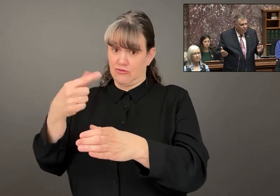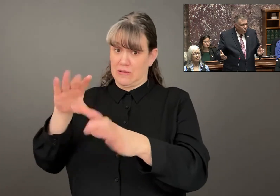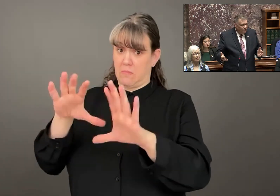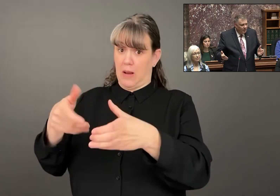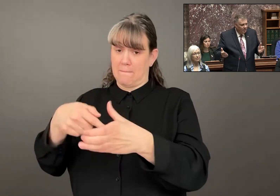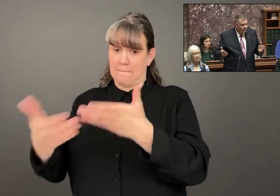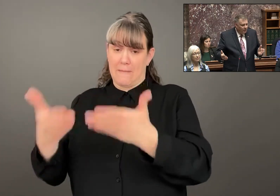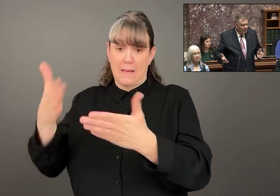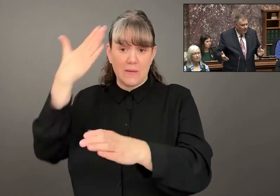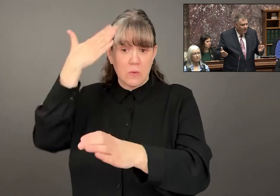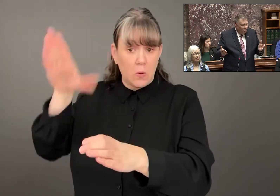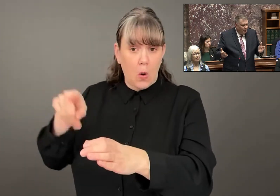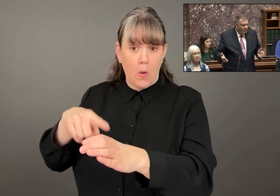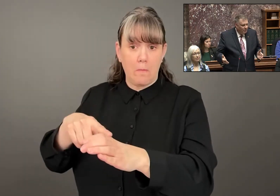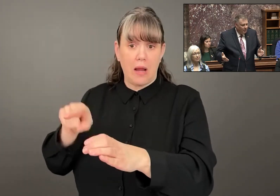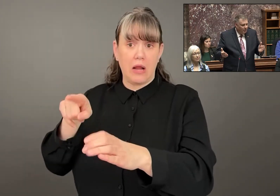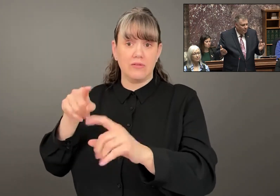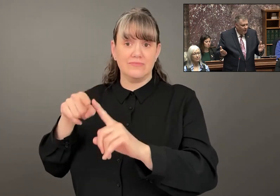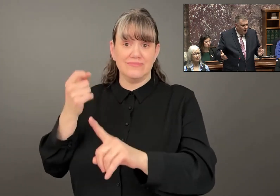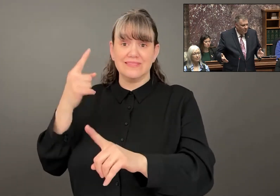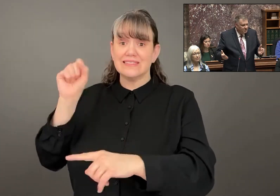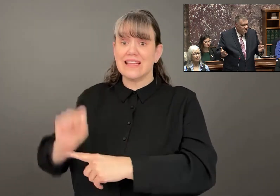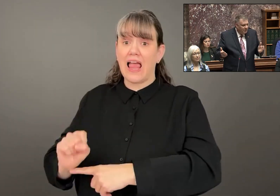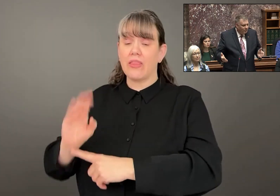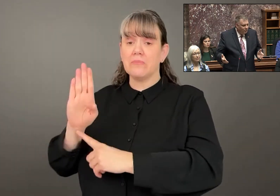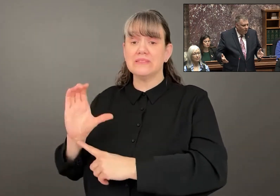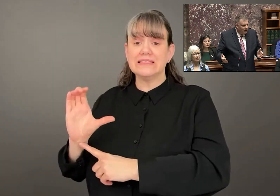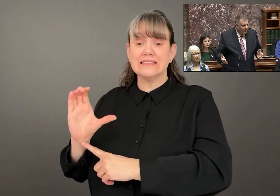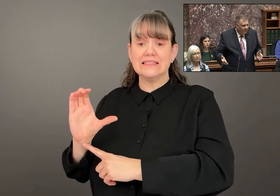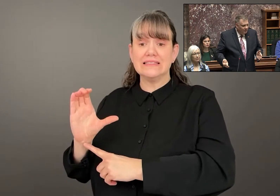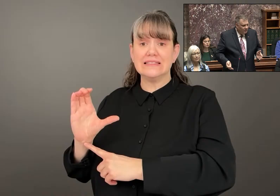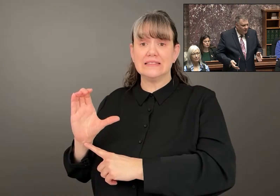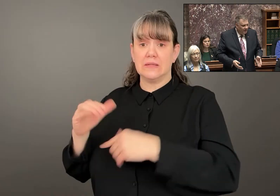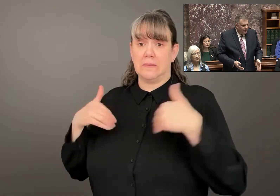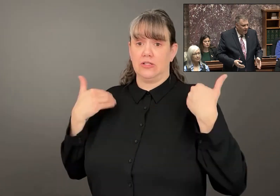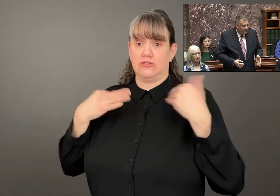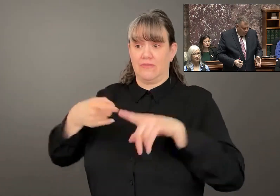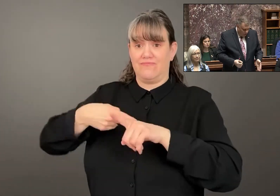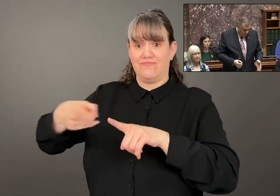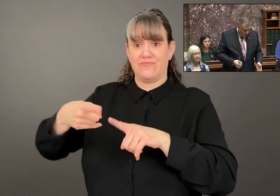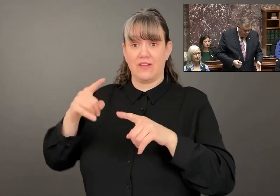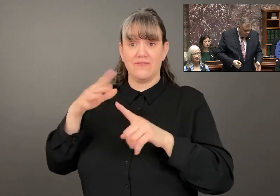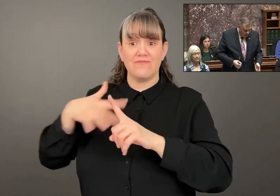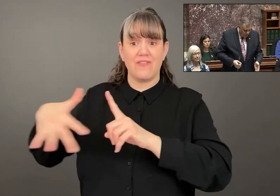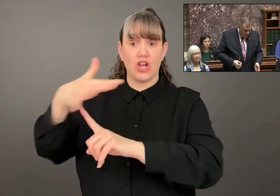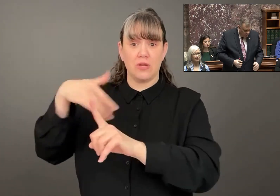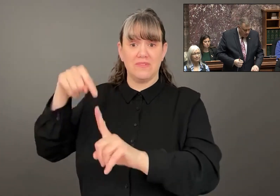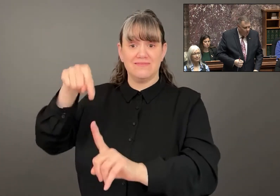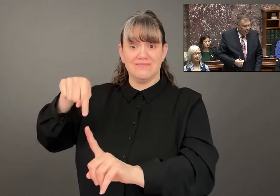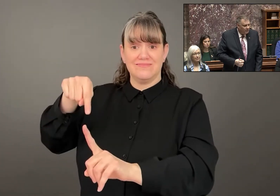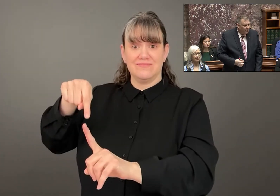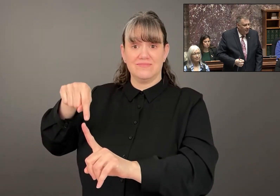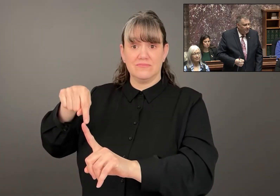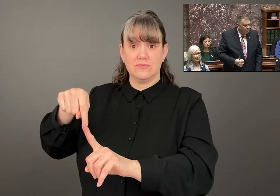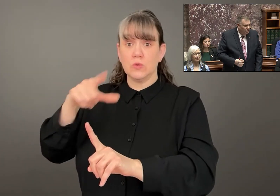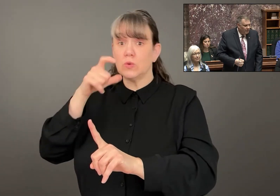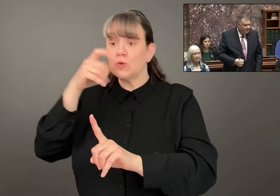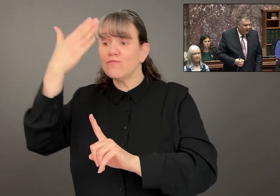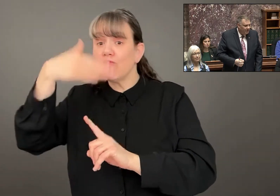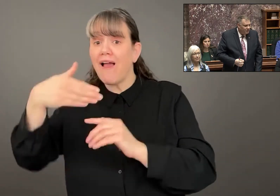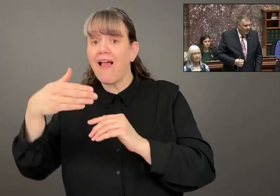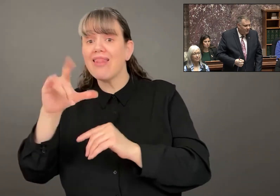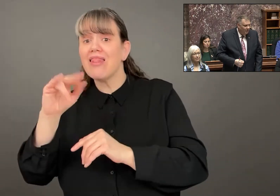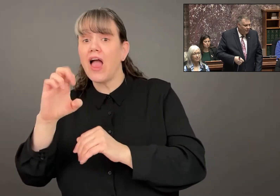actually removing frontline on-the-ground biologists and other workers, so the government has $4.2 million to put